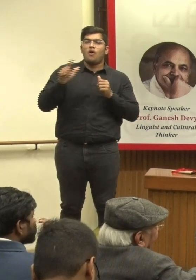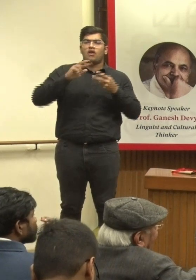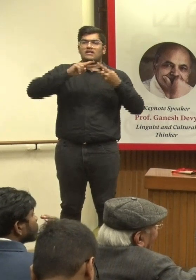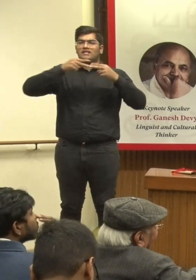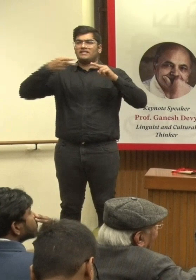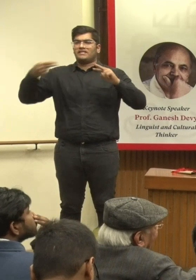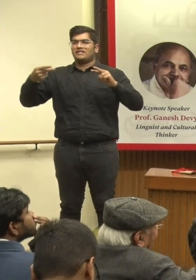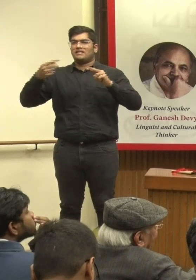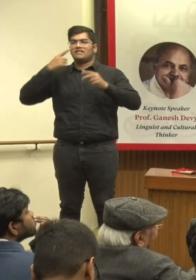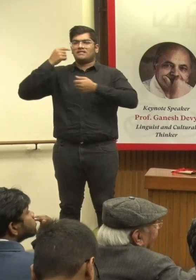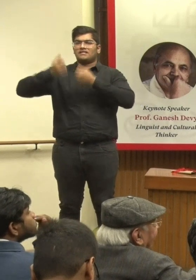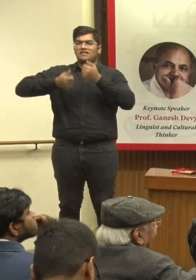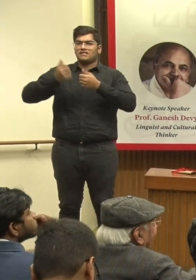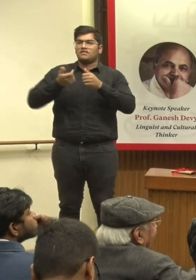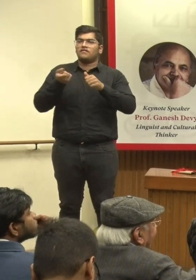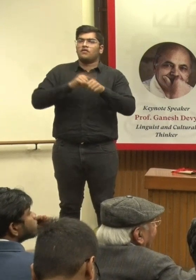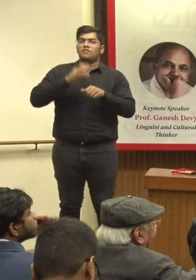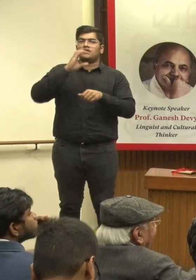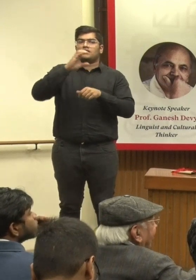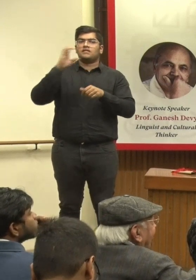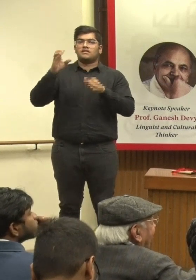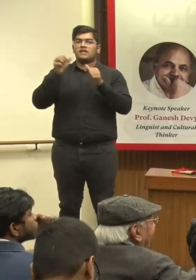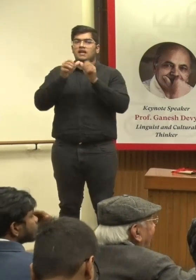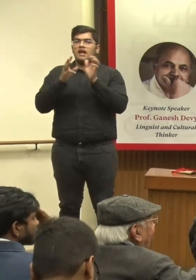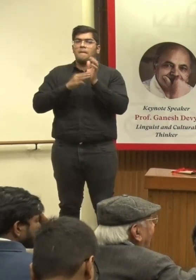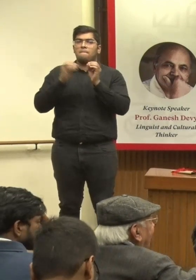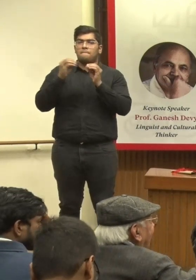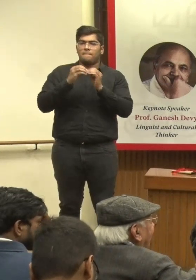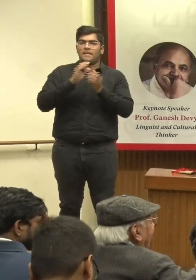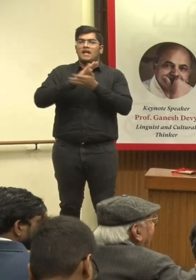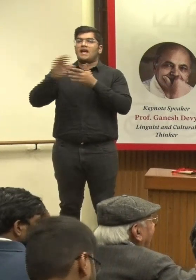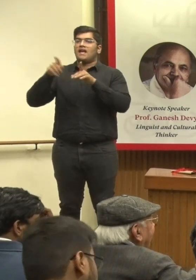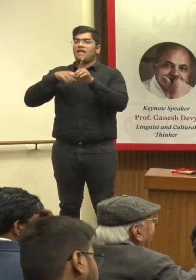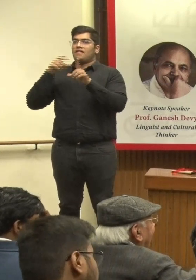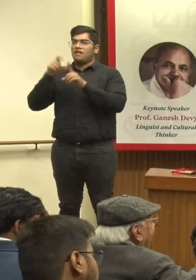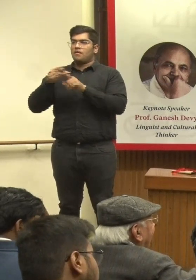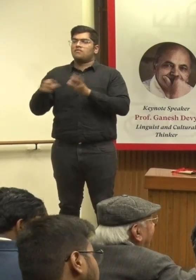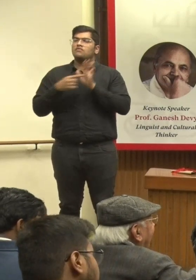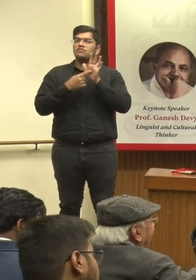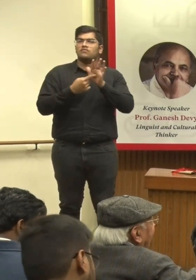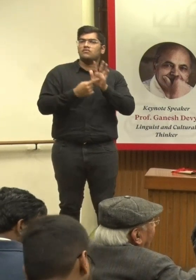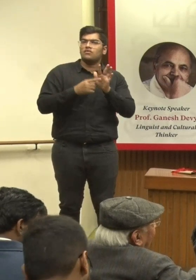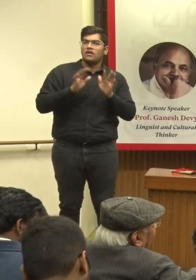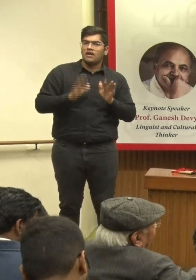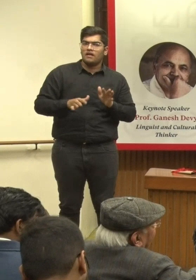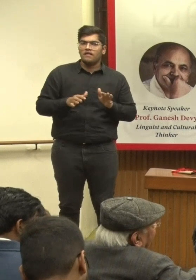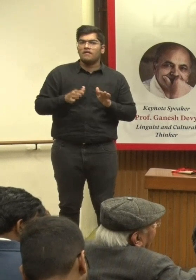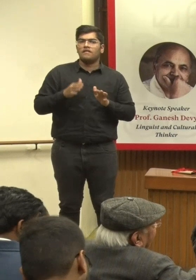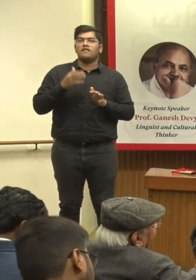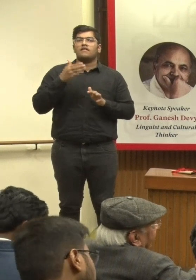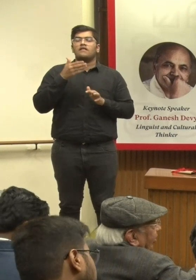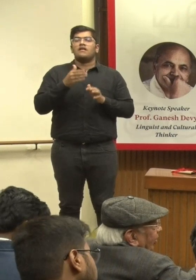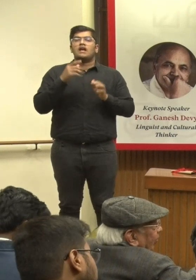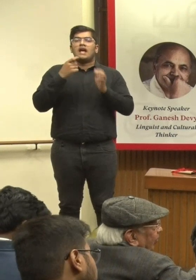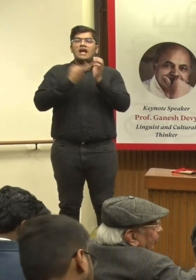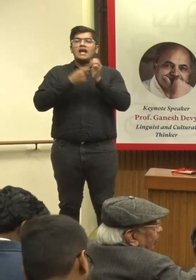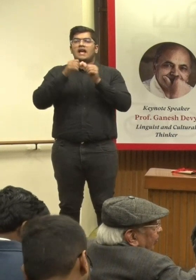by CCMB, Hyderabad, show that as racial stocks we are the